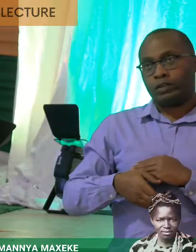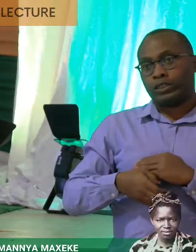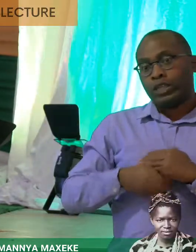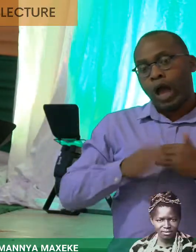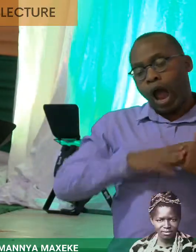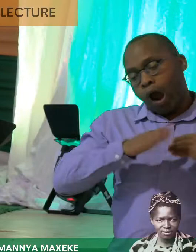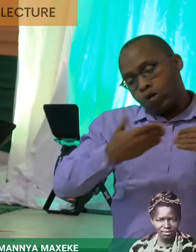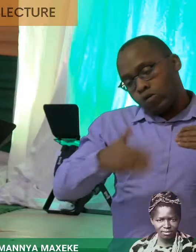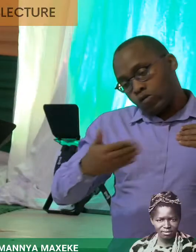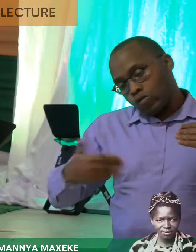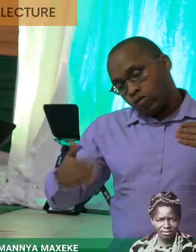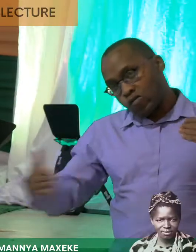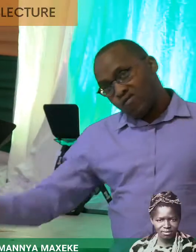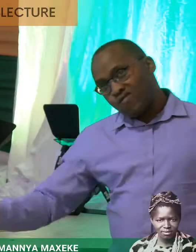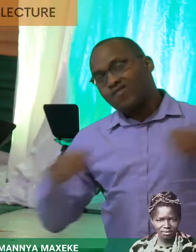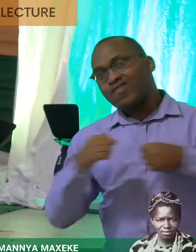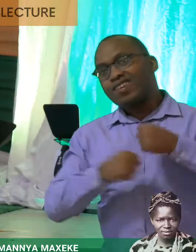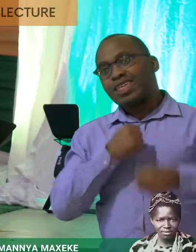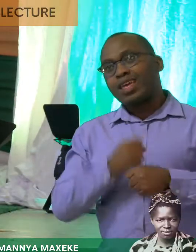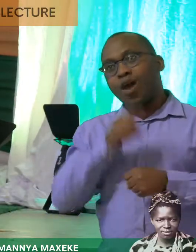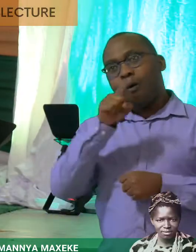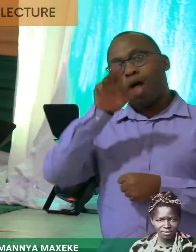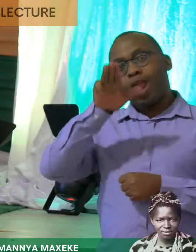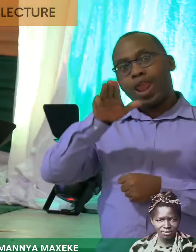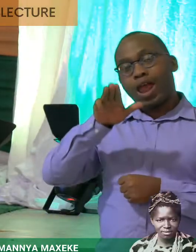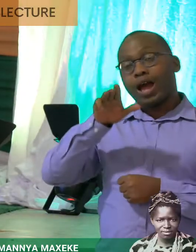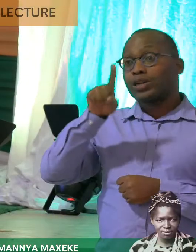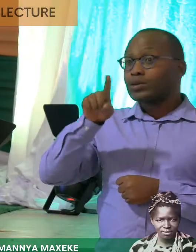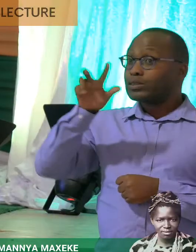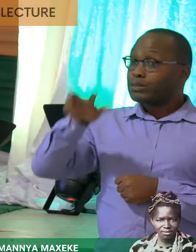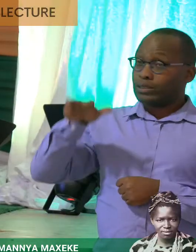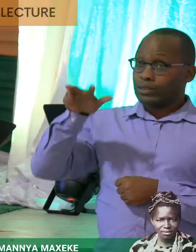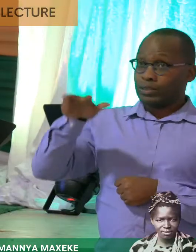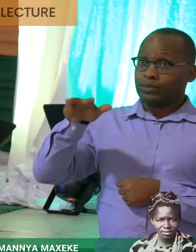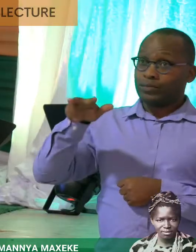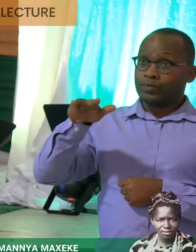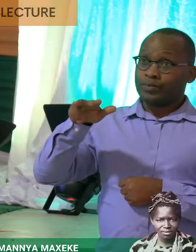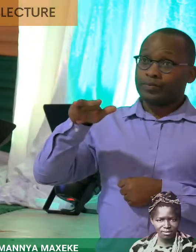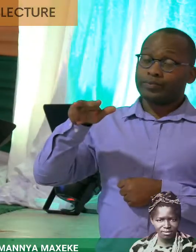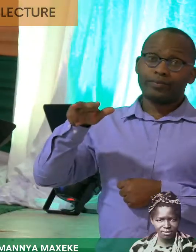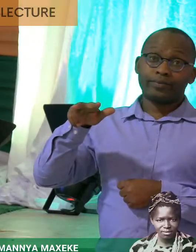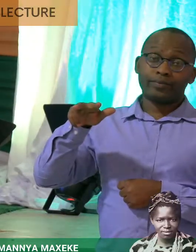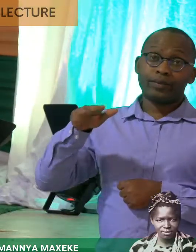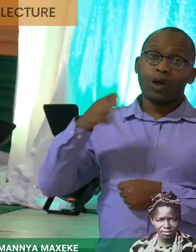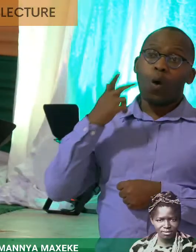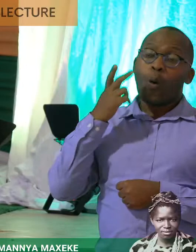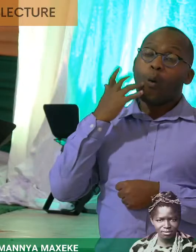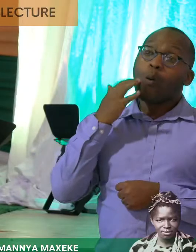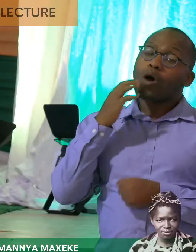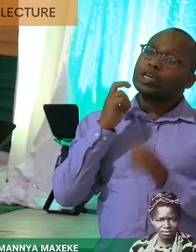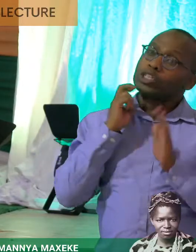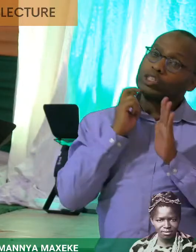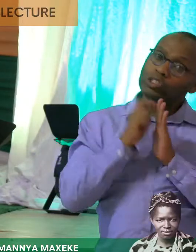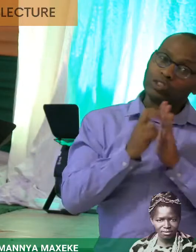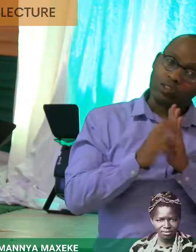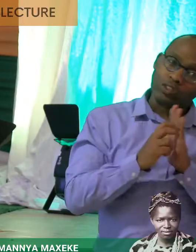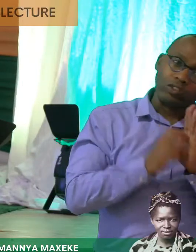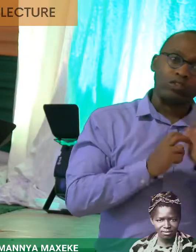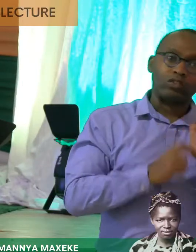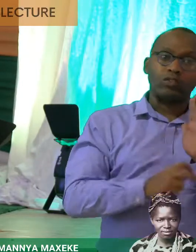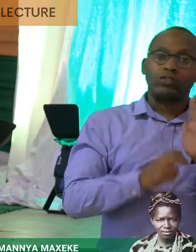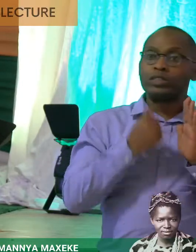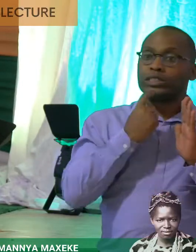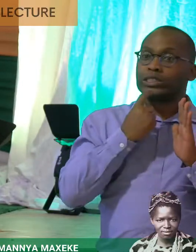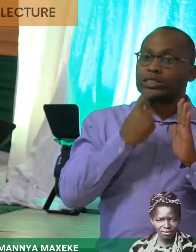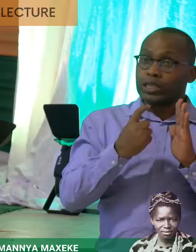that in 1918, when circumstances dictated that women have a chapter of their